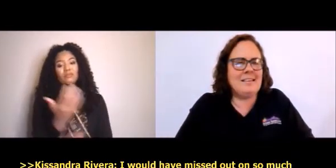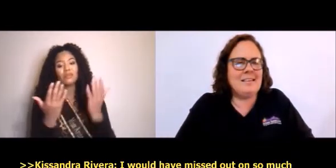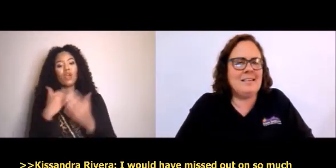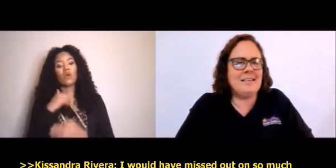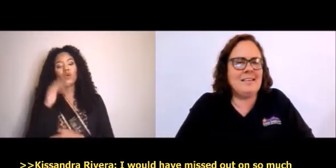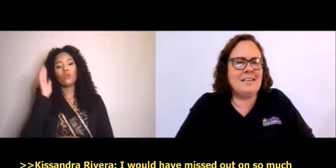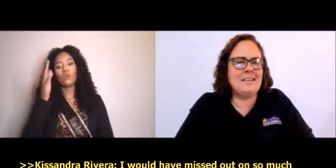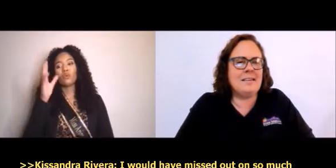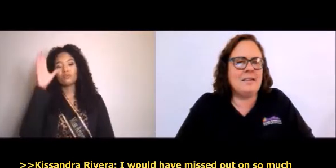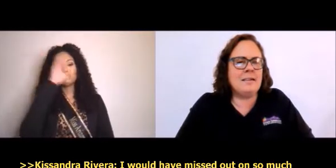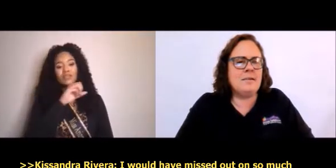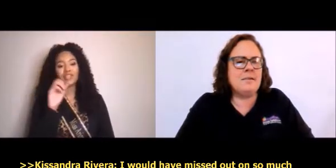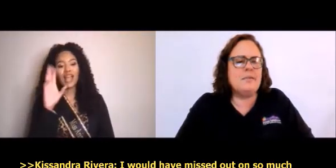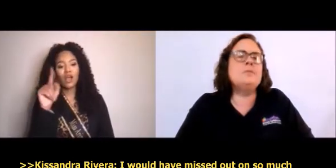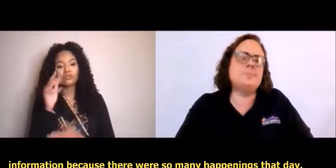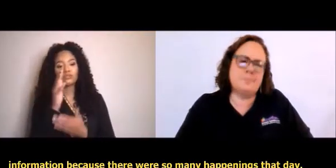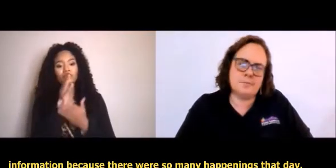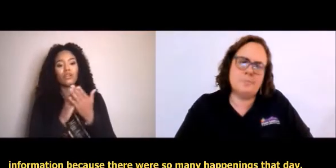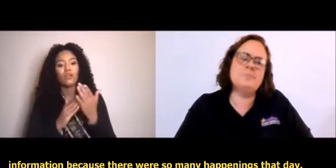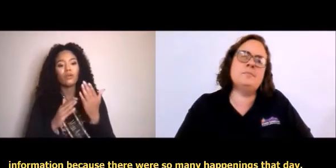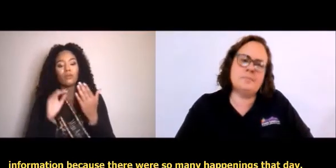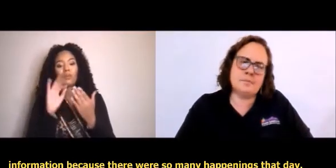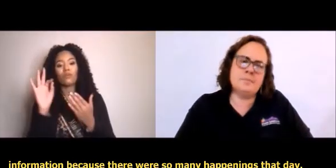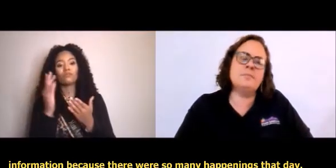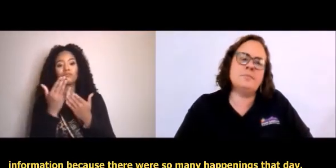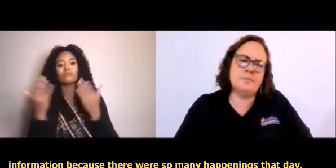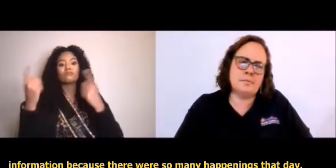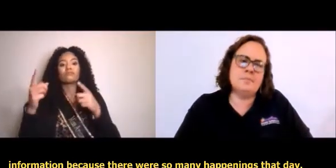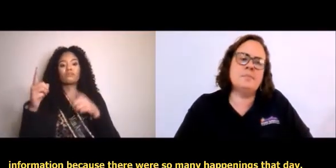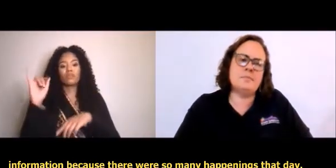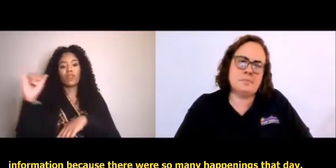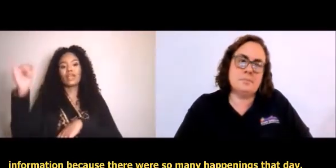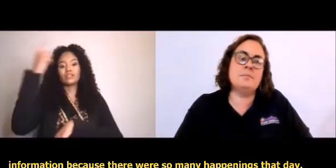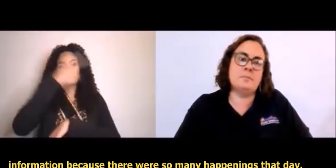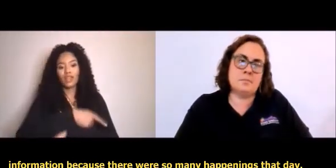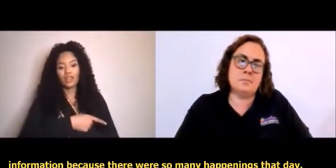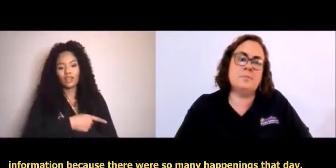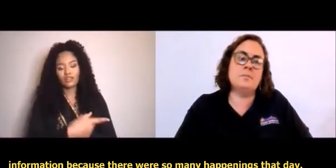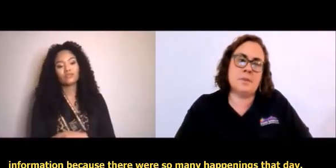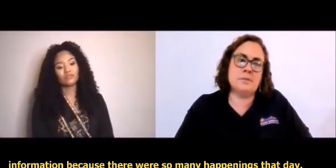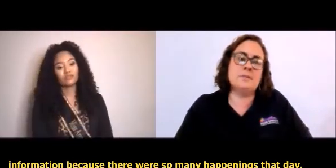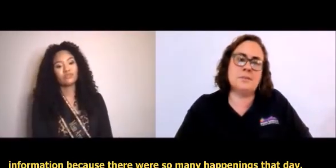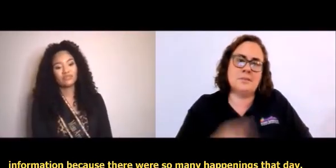would have missed out on so much information because there were so many happenings that day.